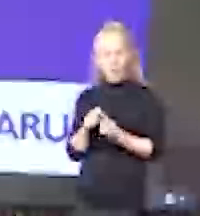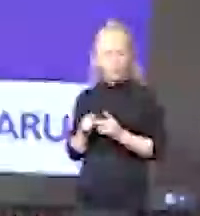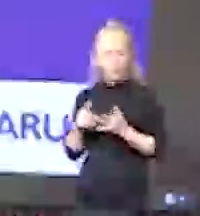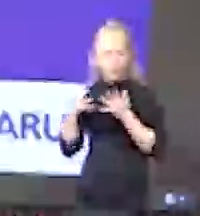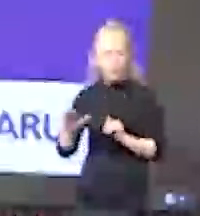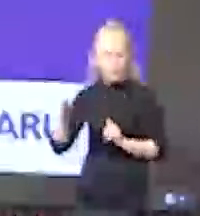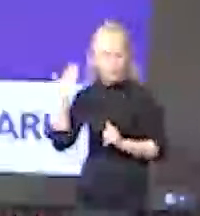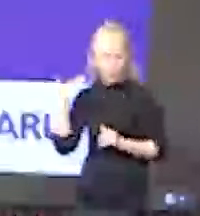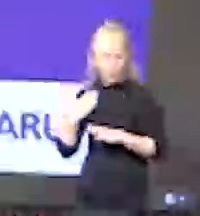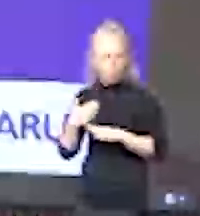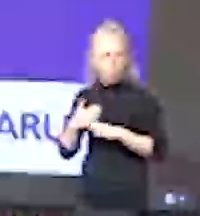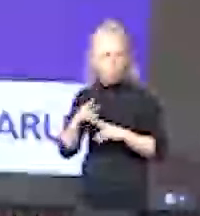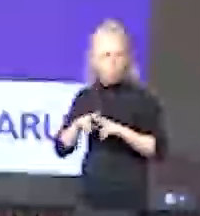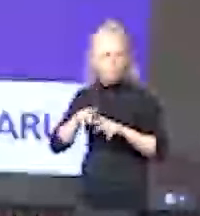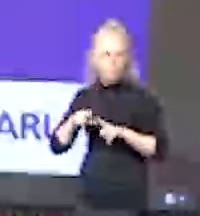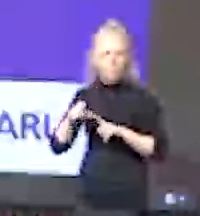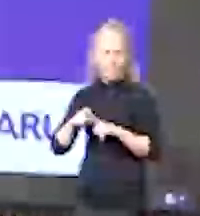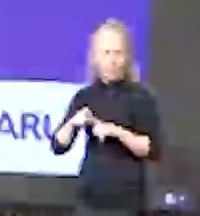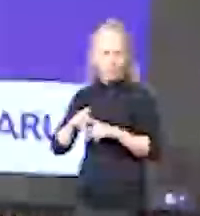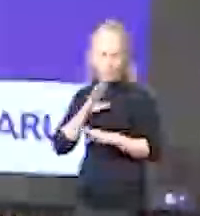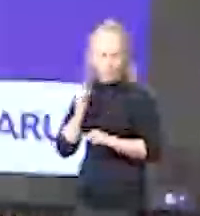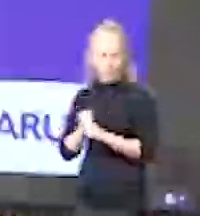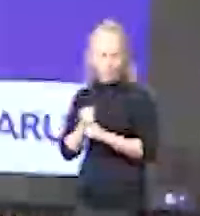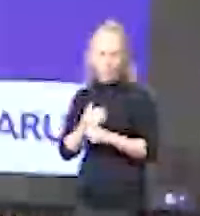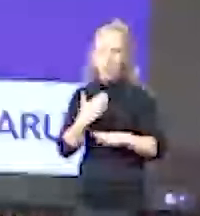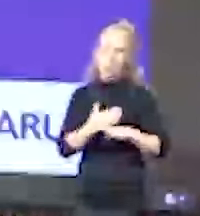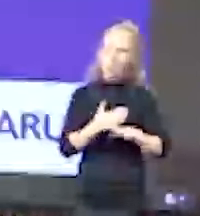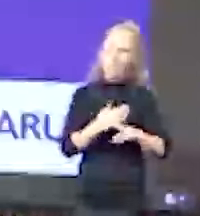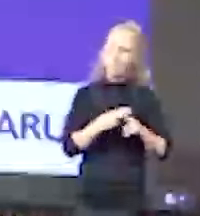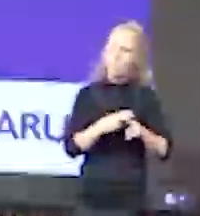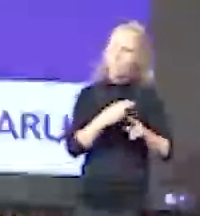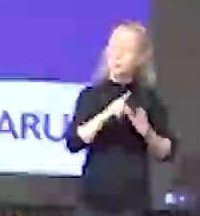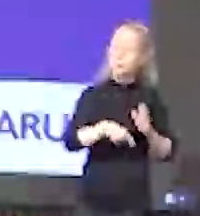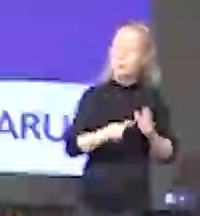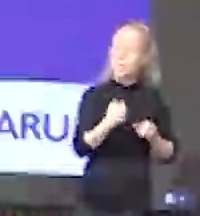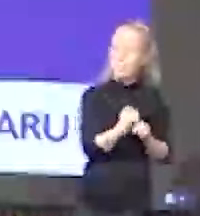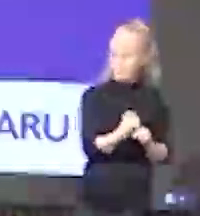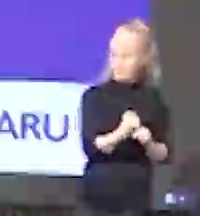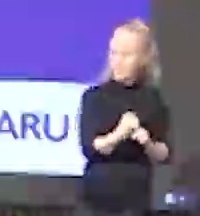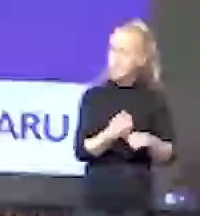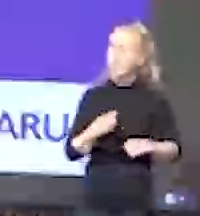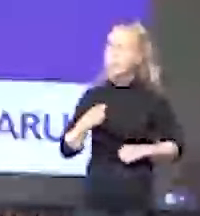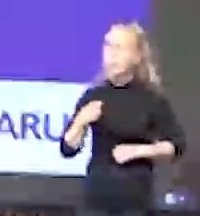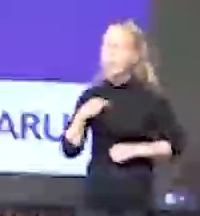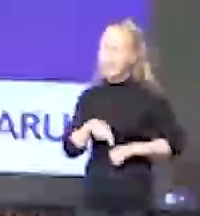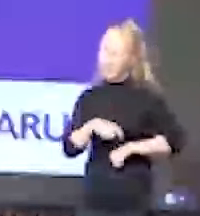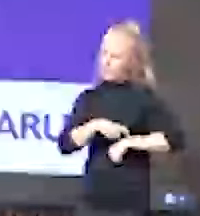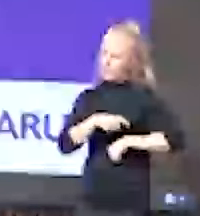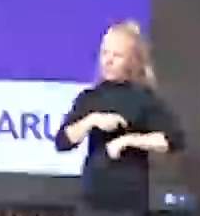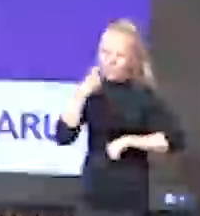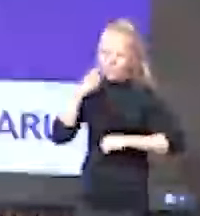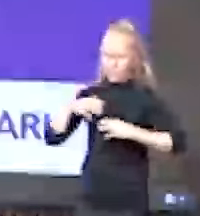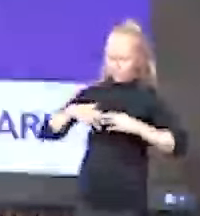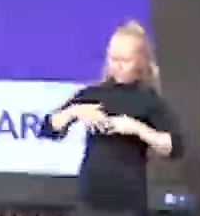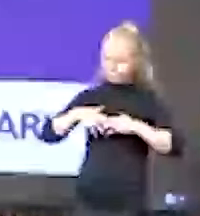working in federal politics, where I was working for Julia, was in that sort of period where we were trying to get the NDIS up and